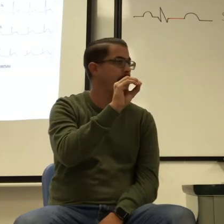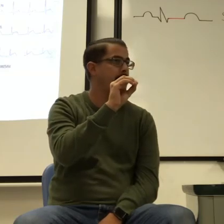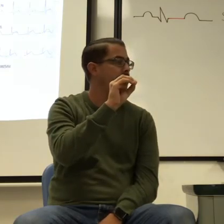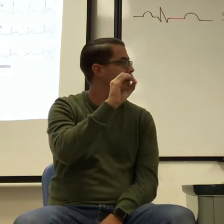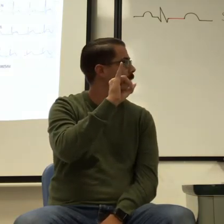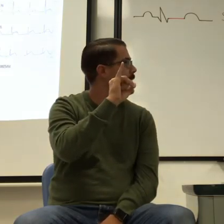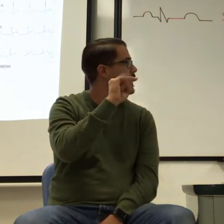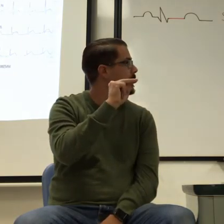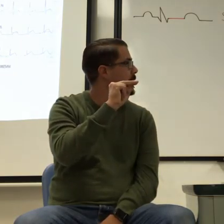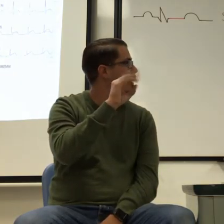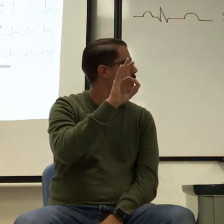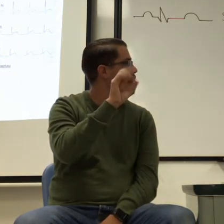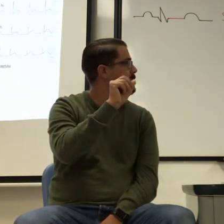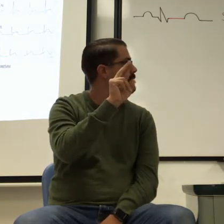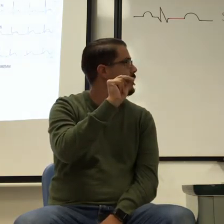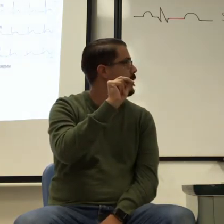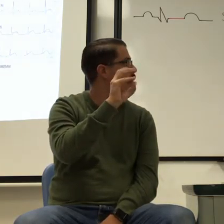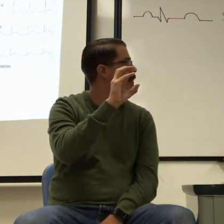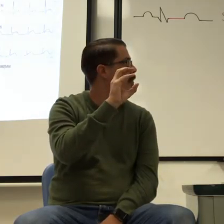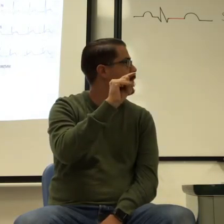infarction.